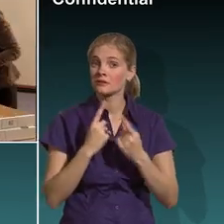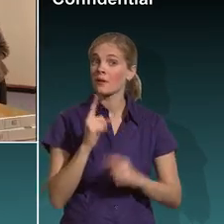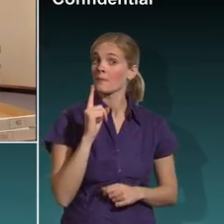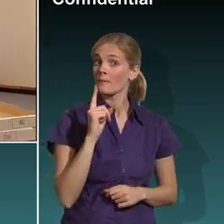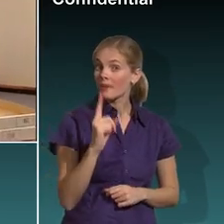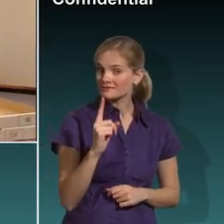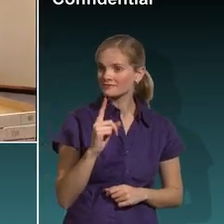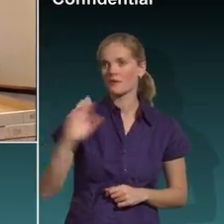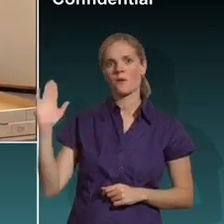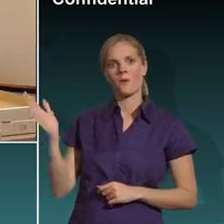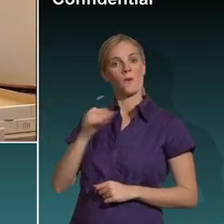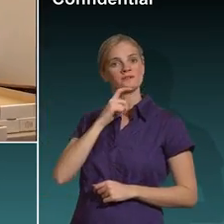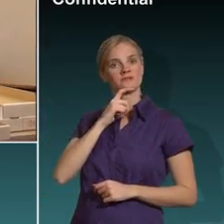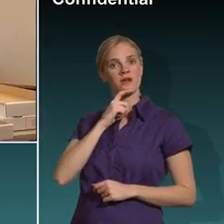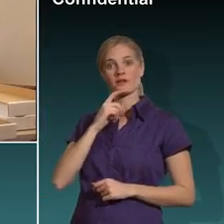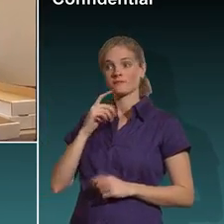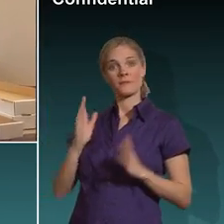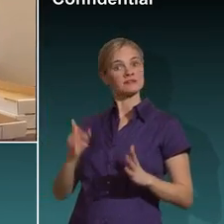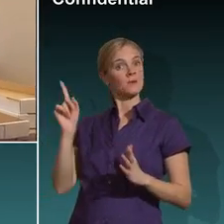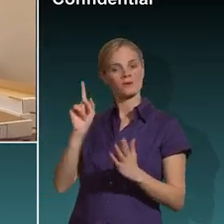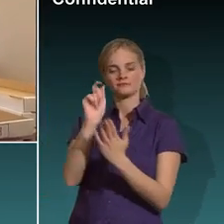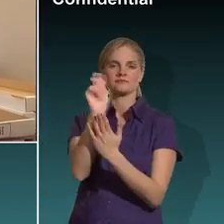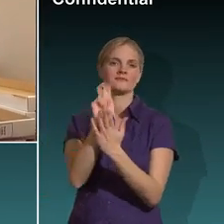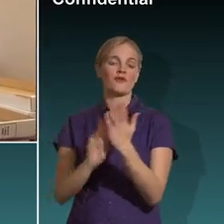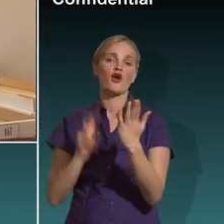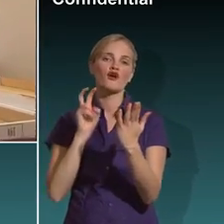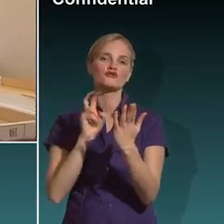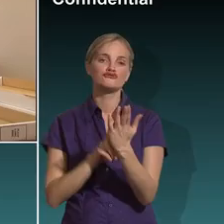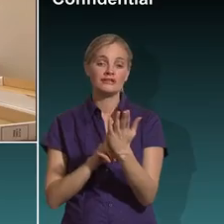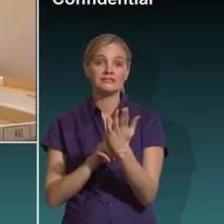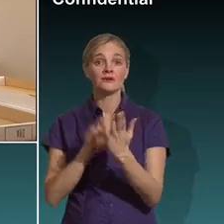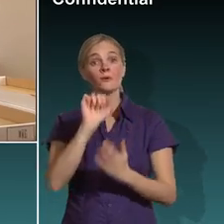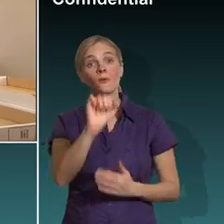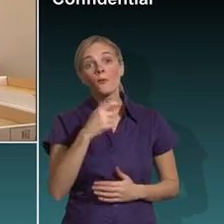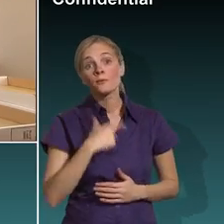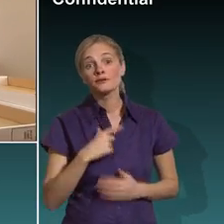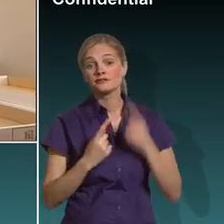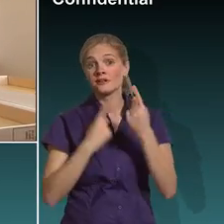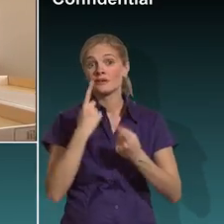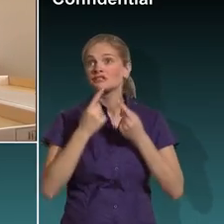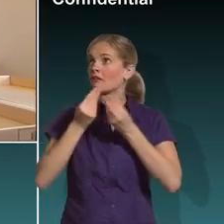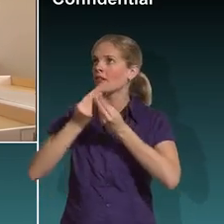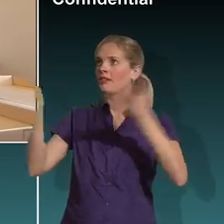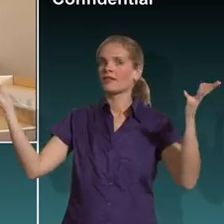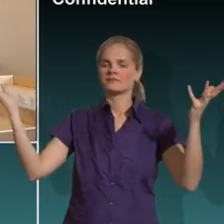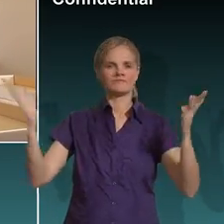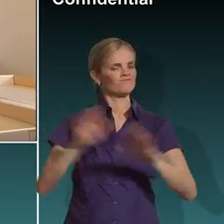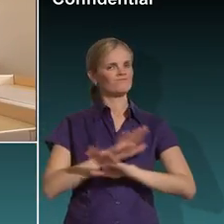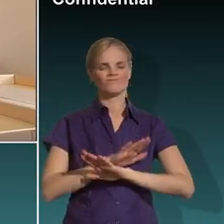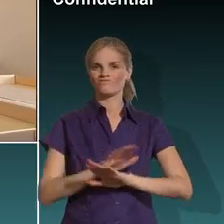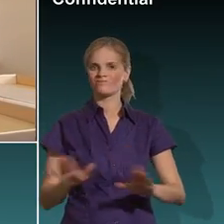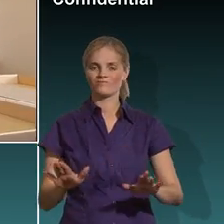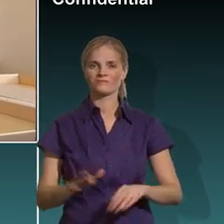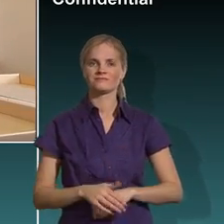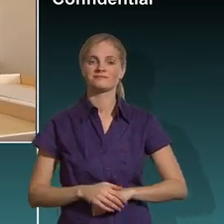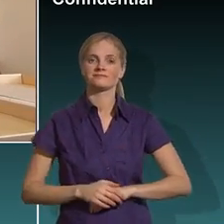to your personal information, but all staff have signed a contract saying they will not give